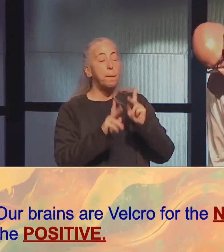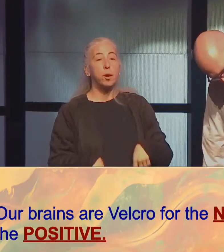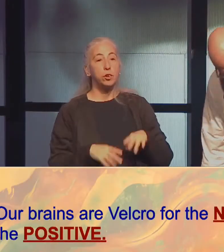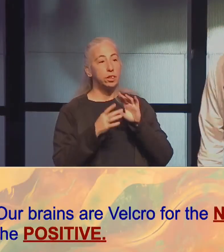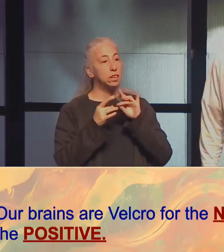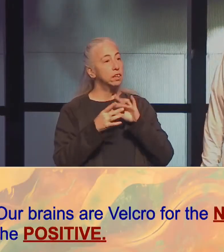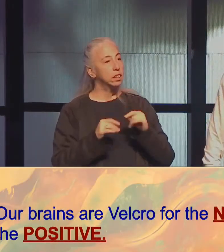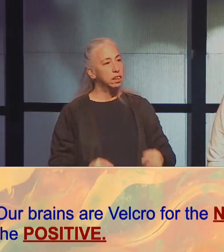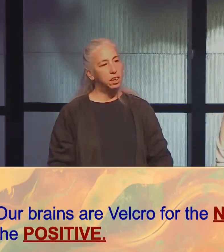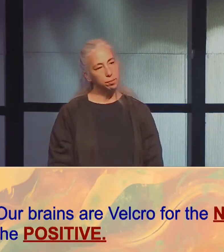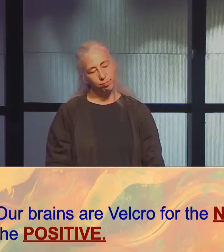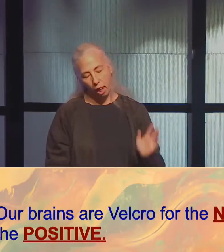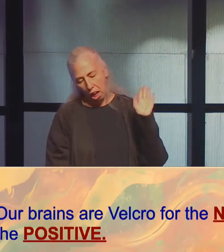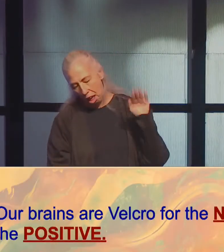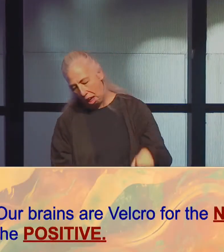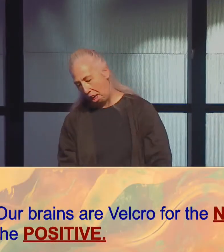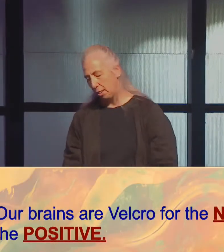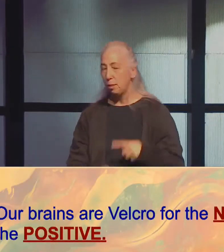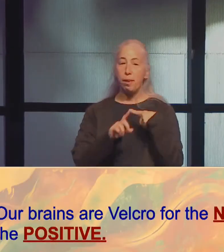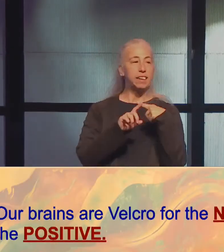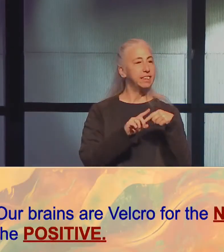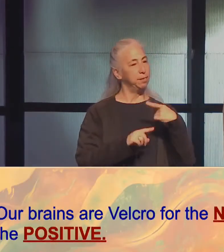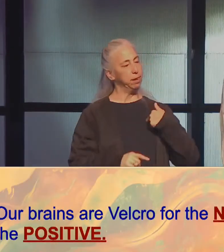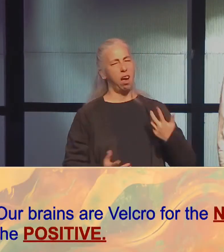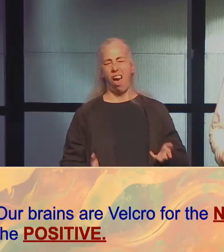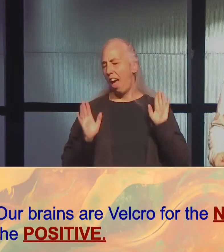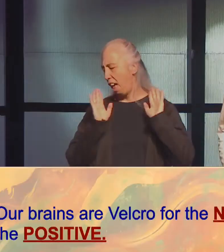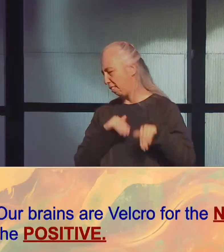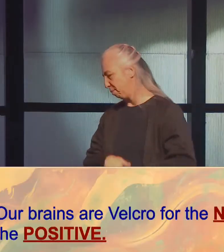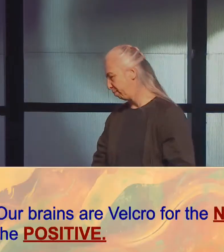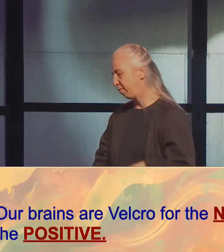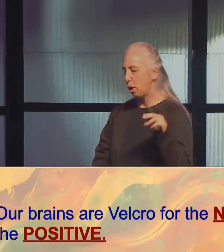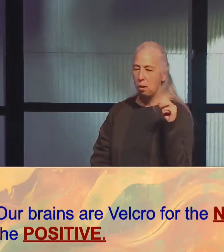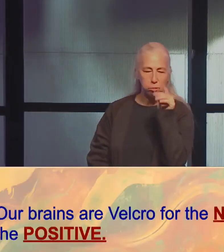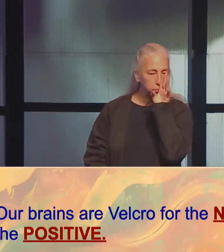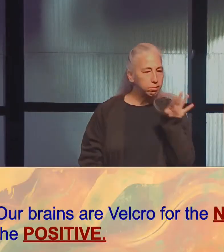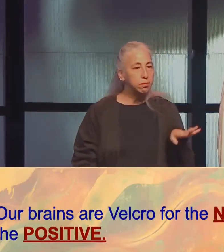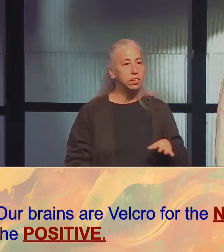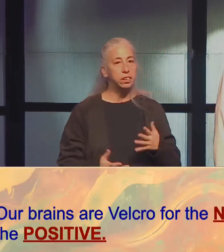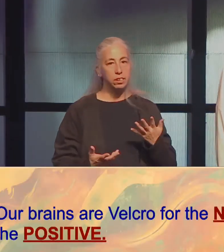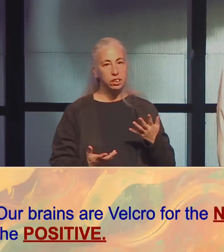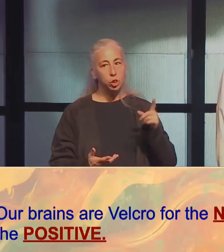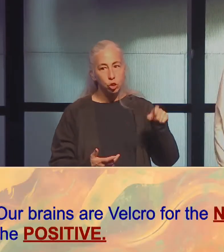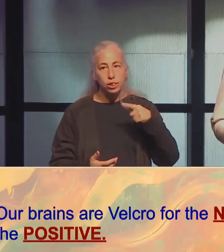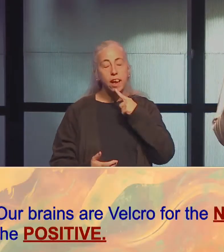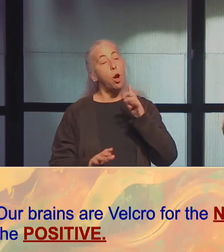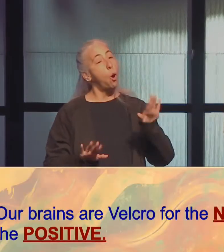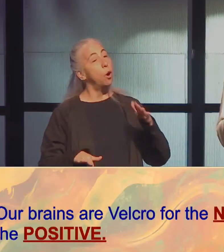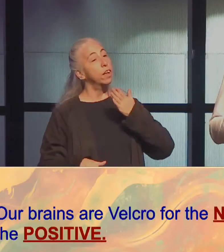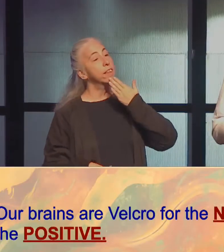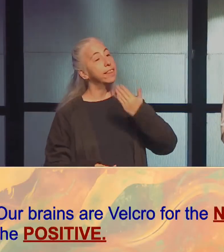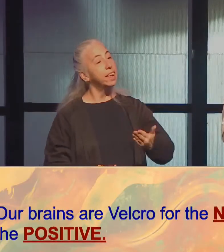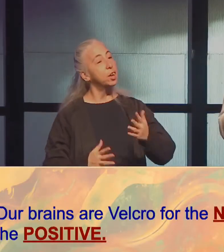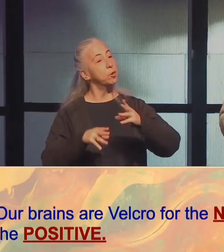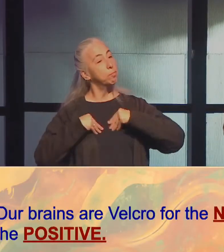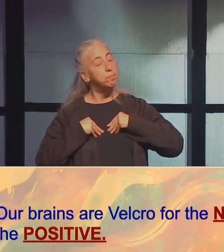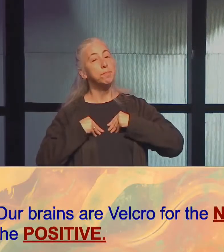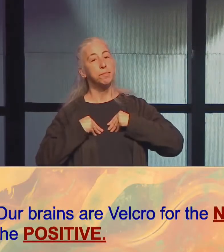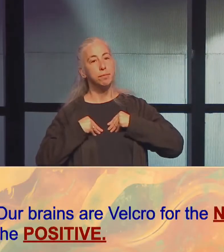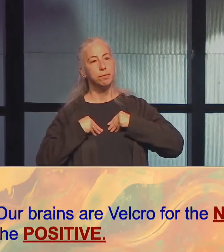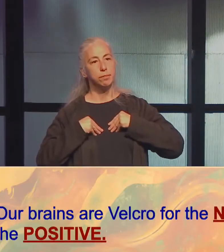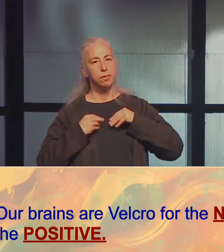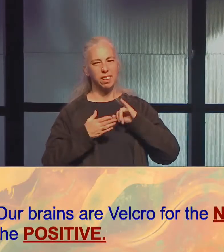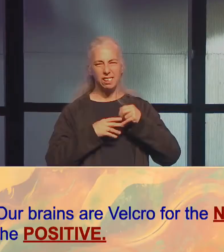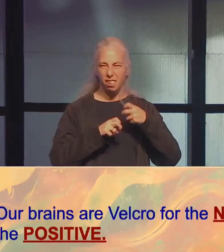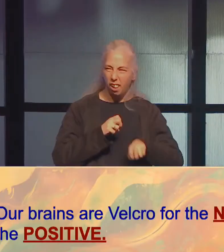Oh, shucks. Right? We can't just say thank you. That's hard for us. That's difficult